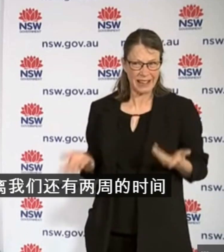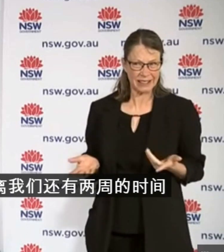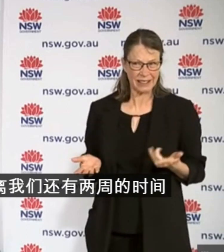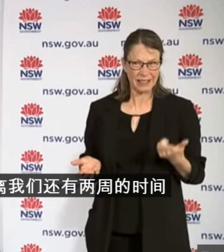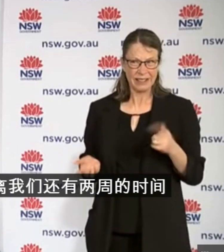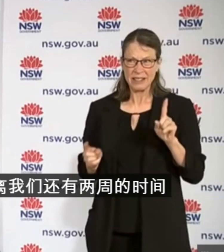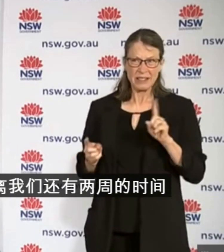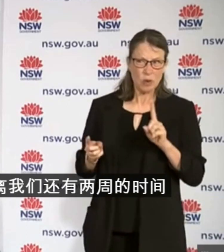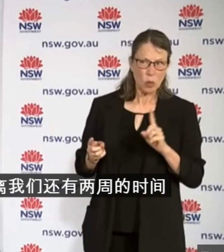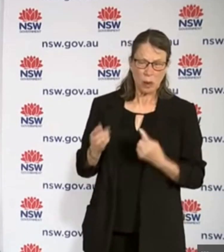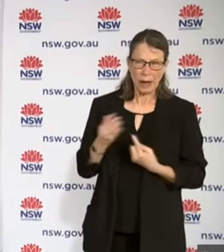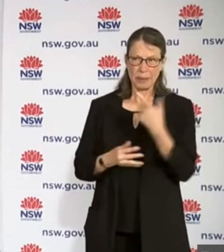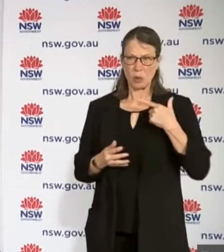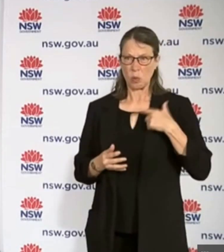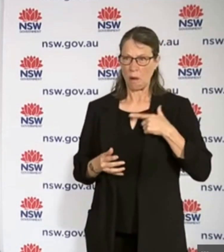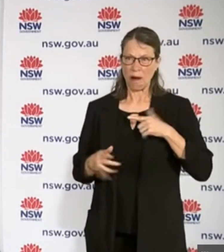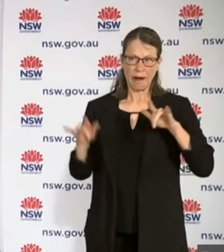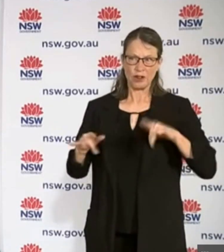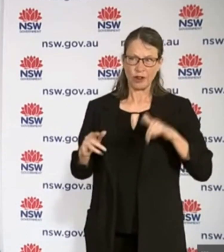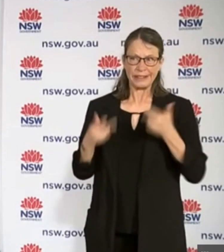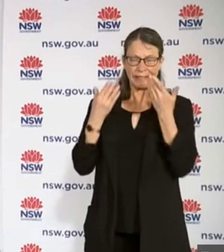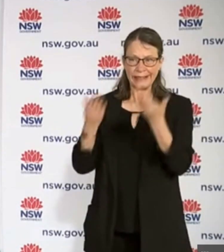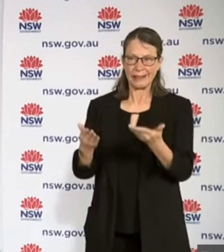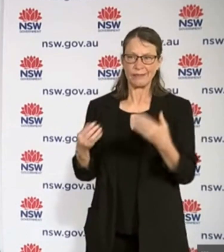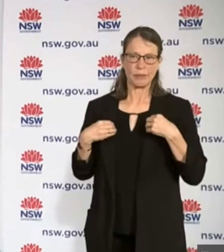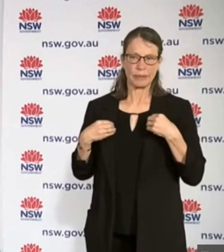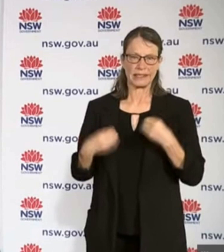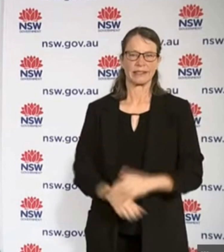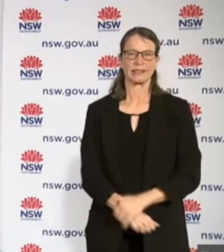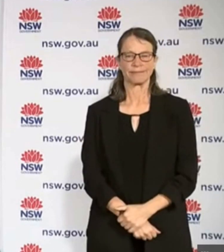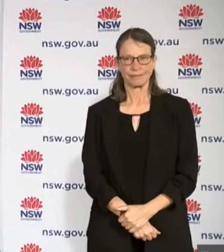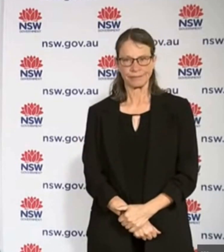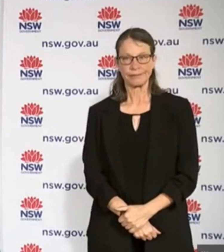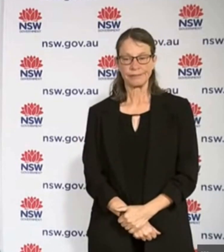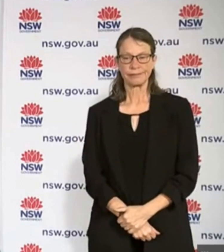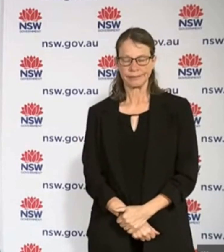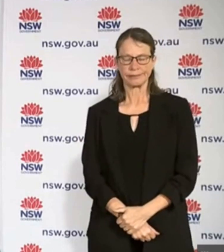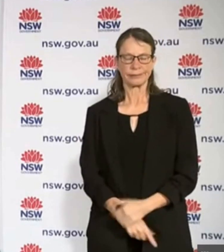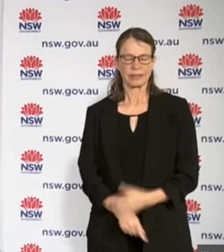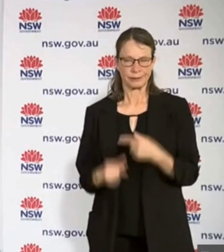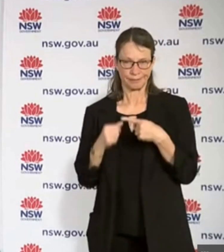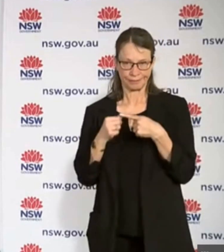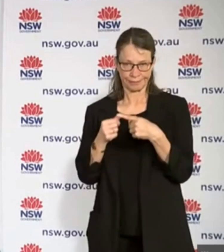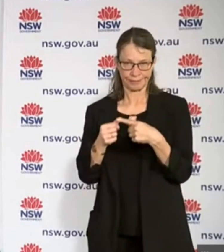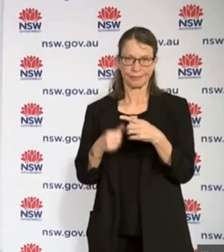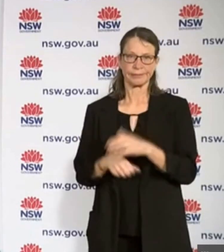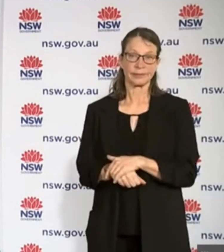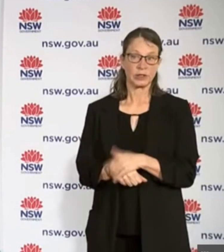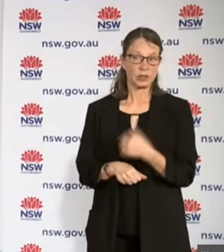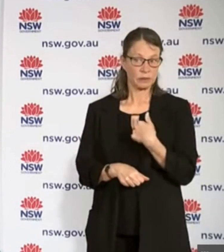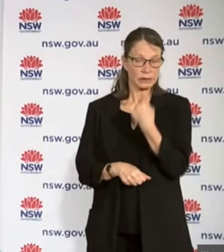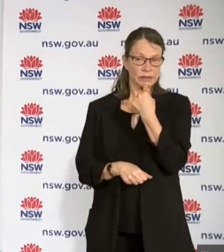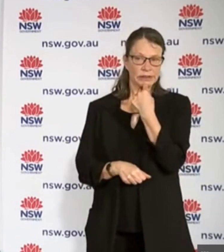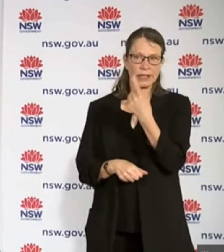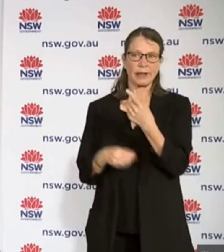potentially reopening. Yeah, but the roadmaps that we've already put out now, and my strong message to business is what you will be asked